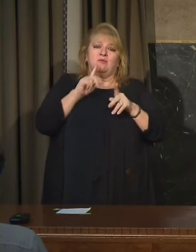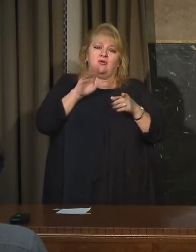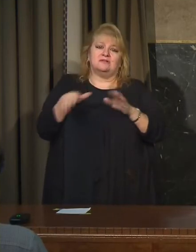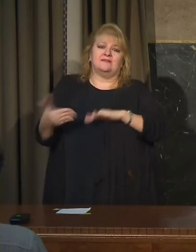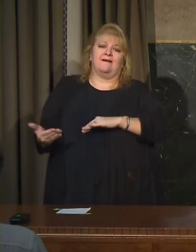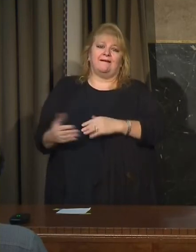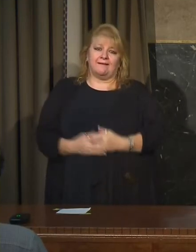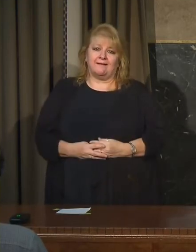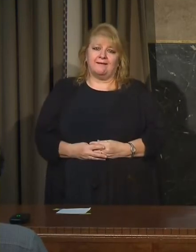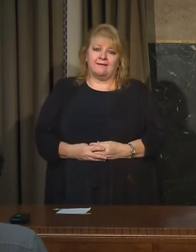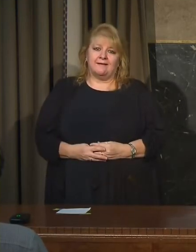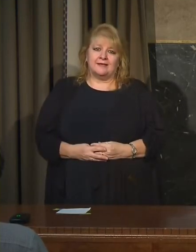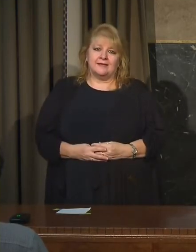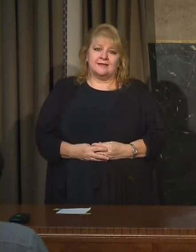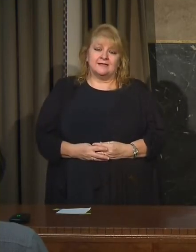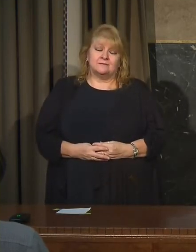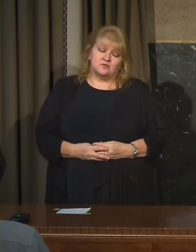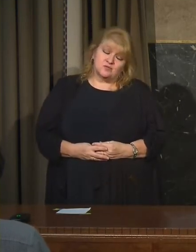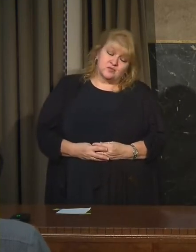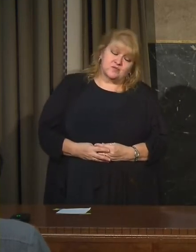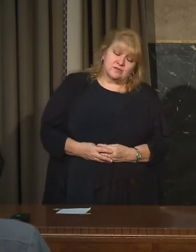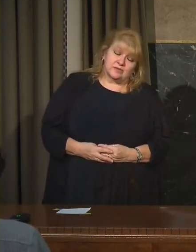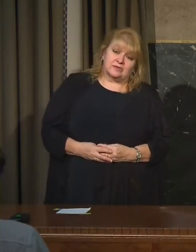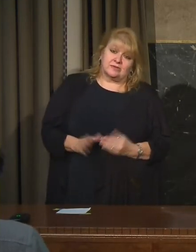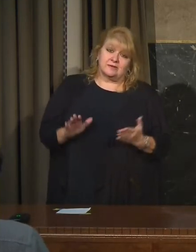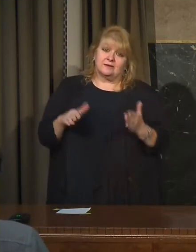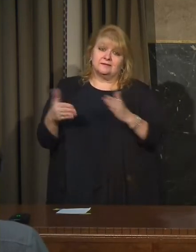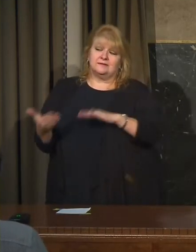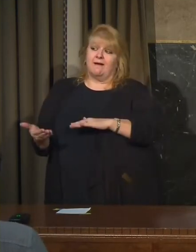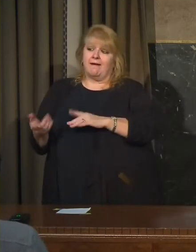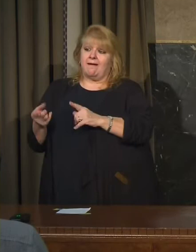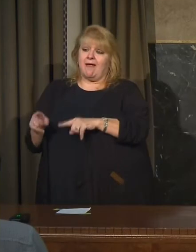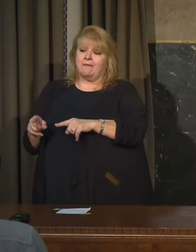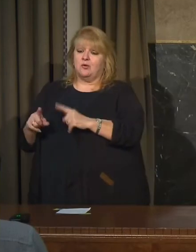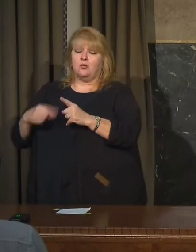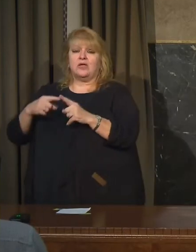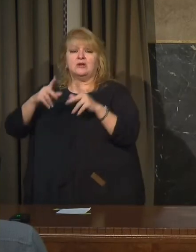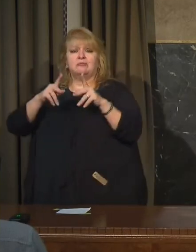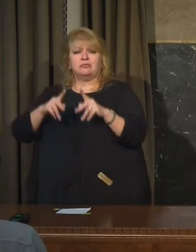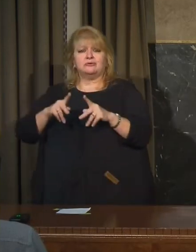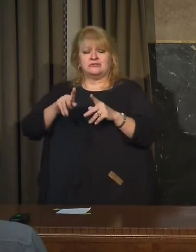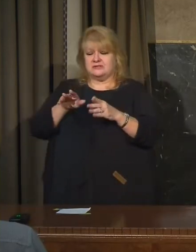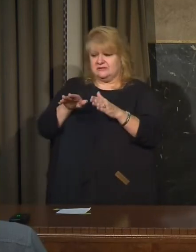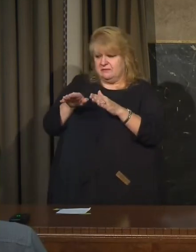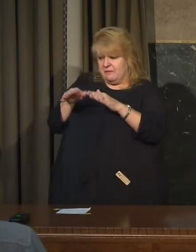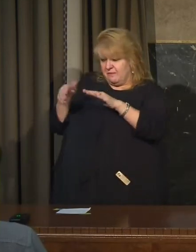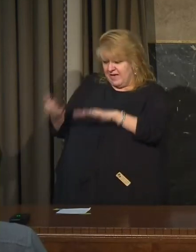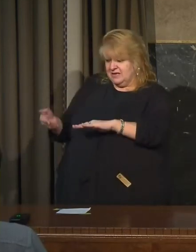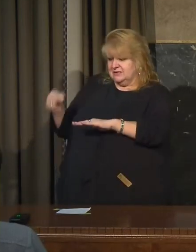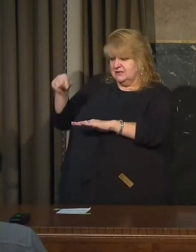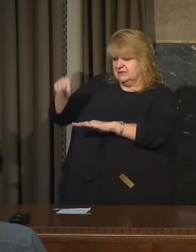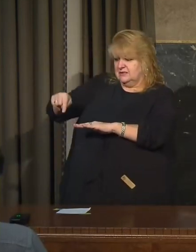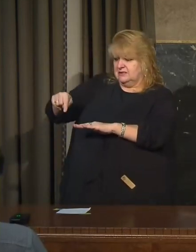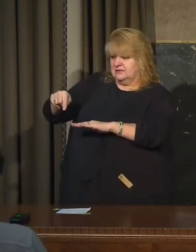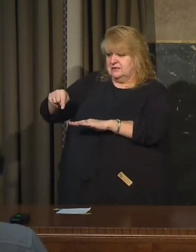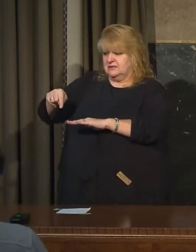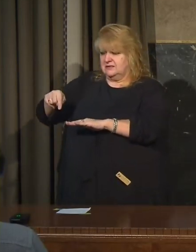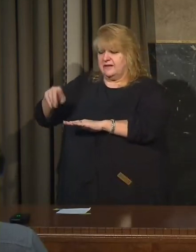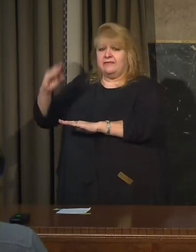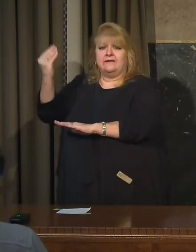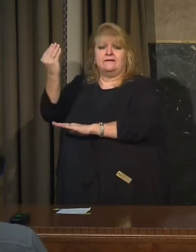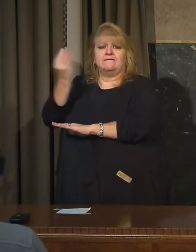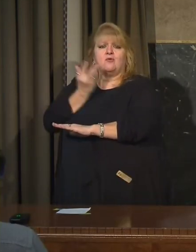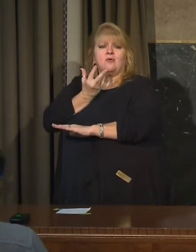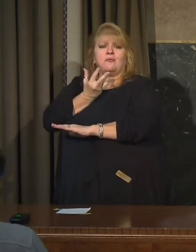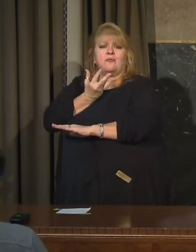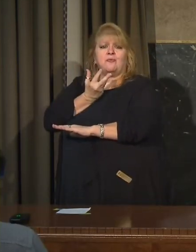lagging measure in this, both when someone actually passes and also when that fatality gets